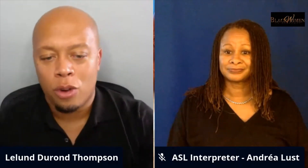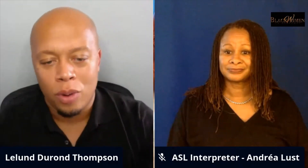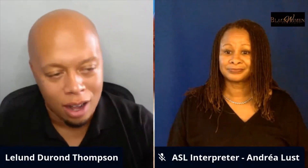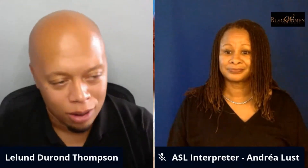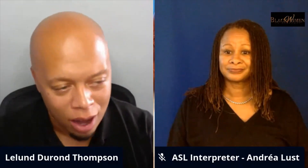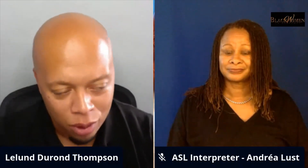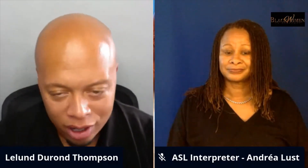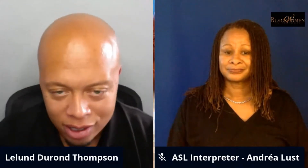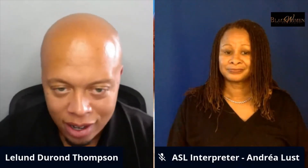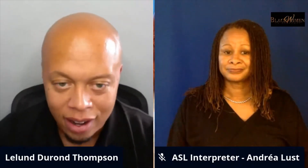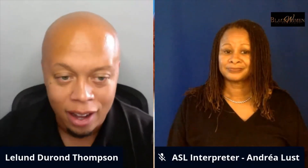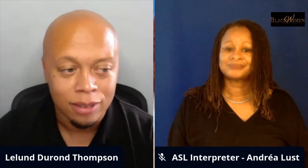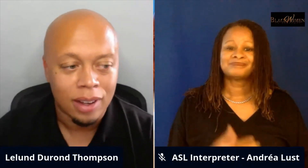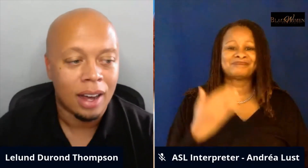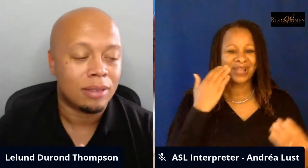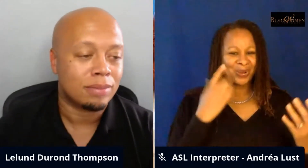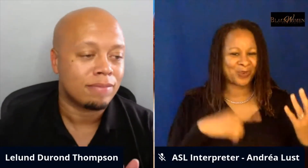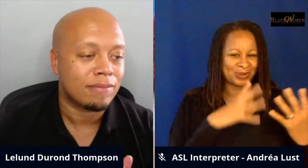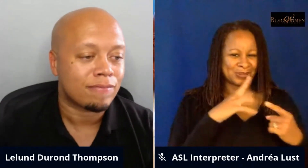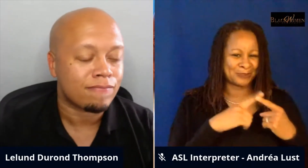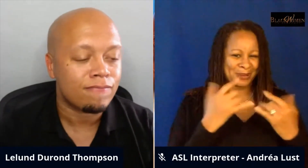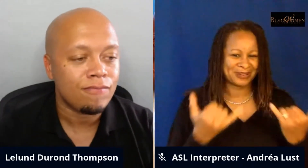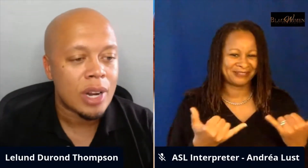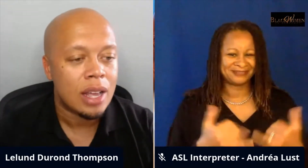I know what I want to say now.